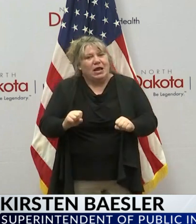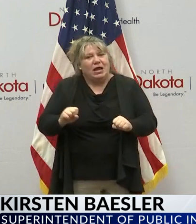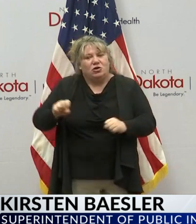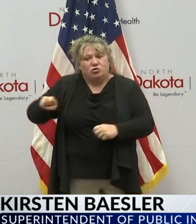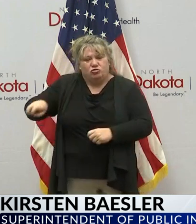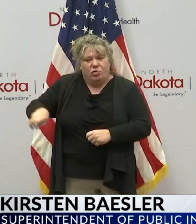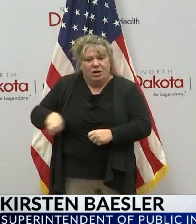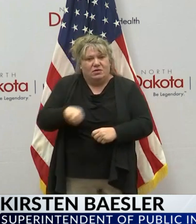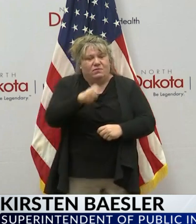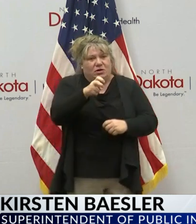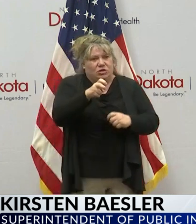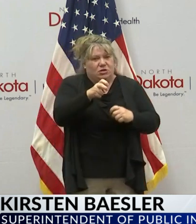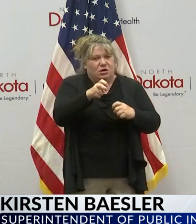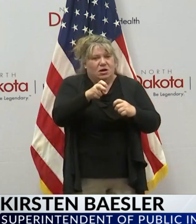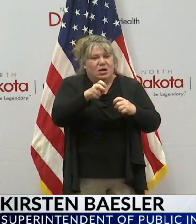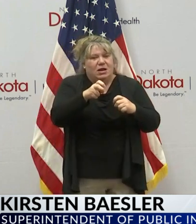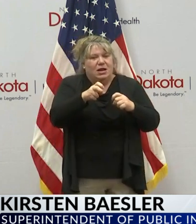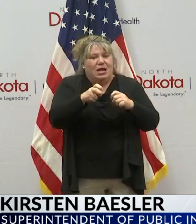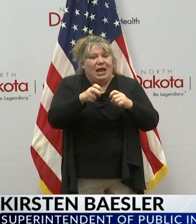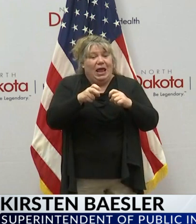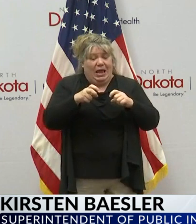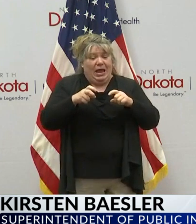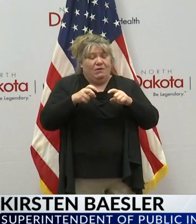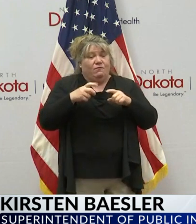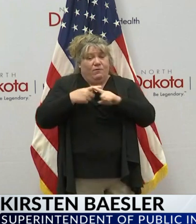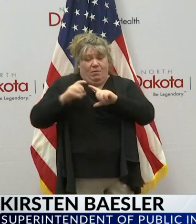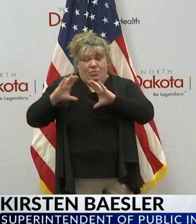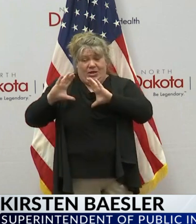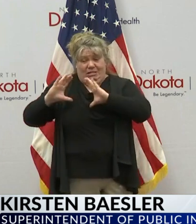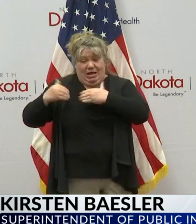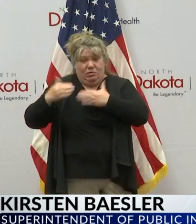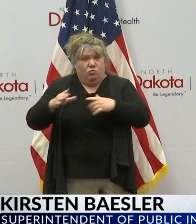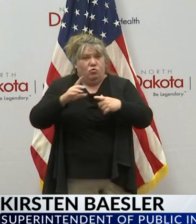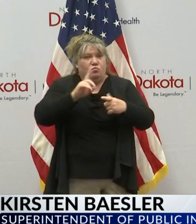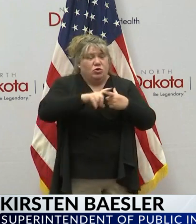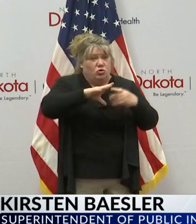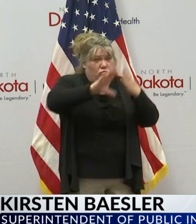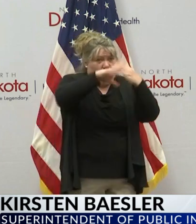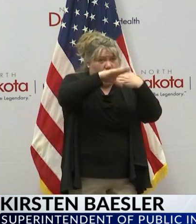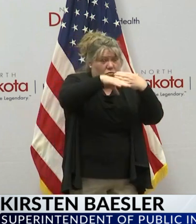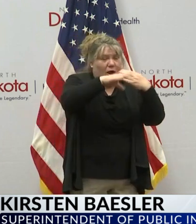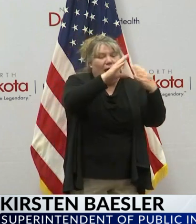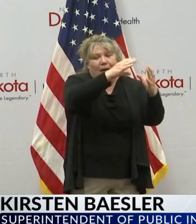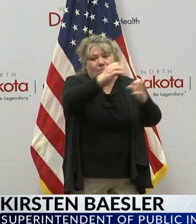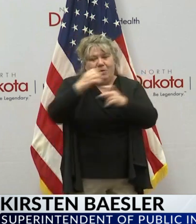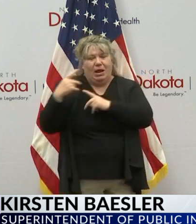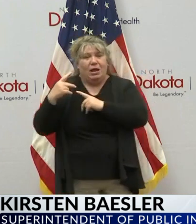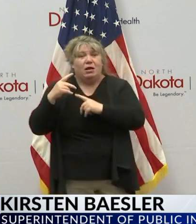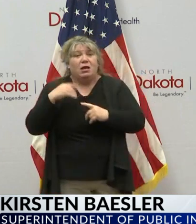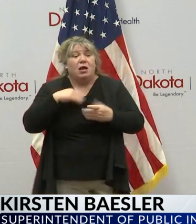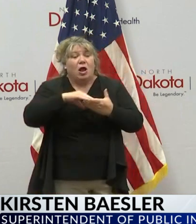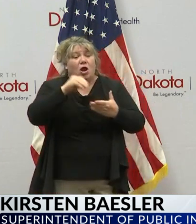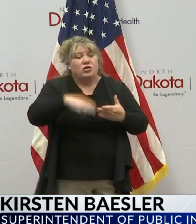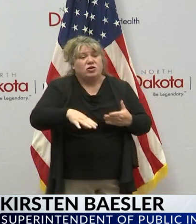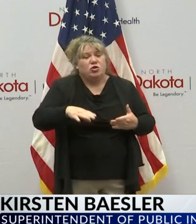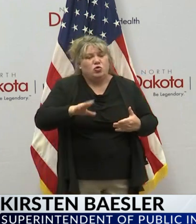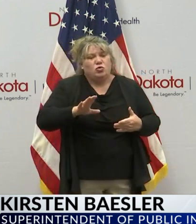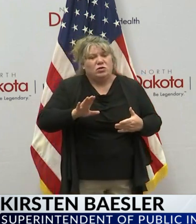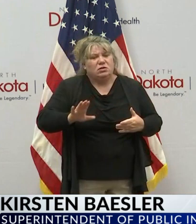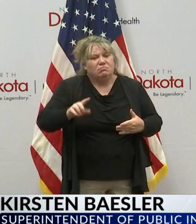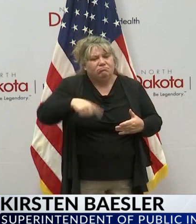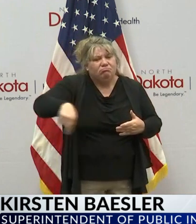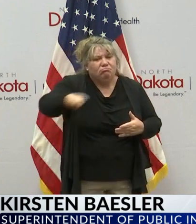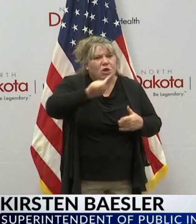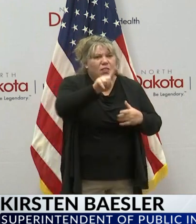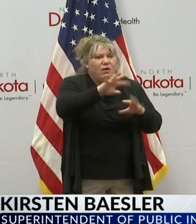and replicate as we move back into that face-to-face. Our students' families, they're